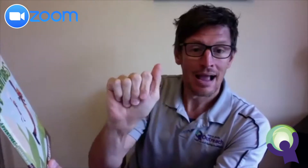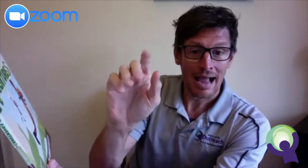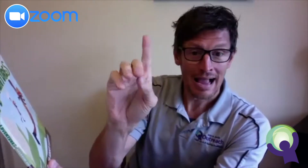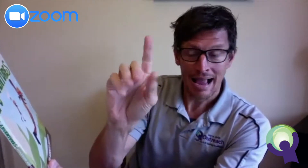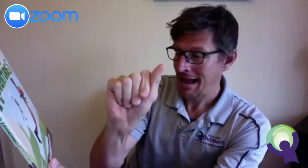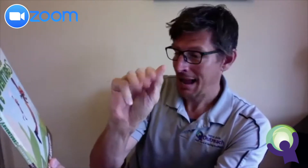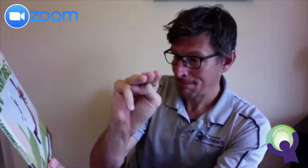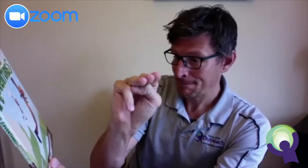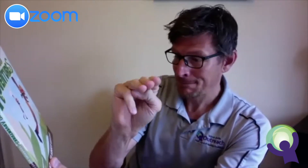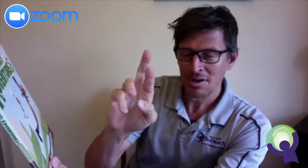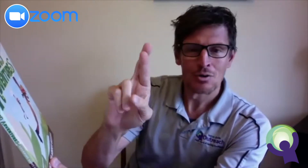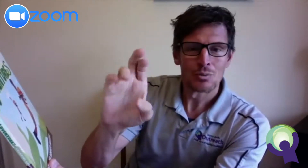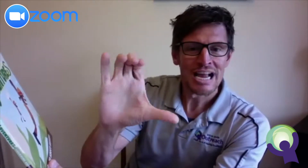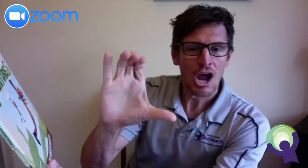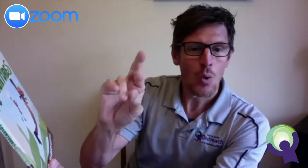by Adam Record.